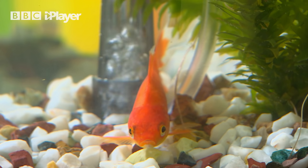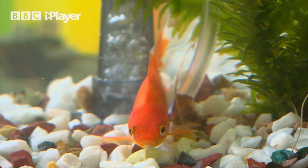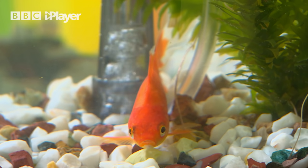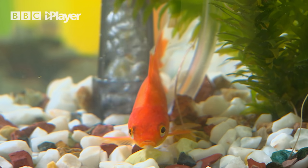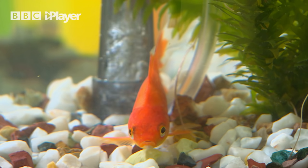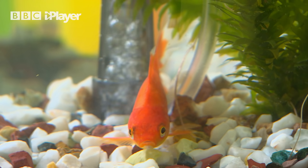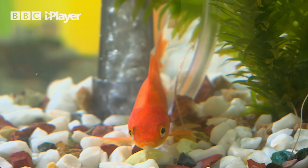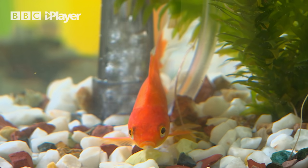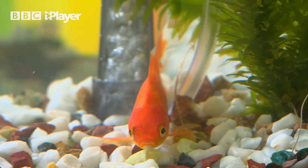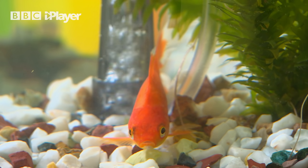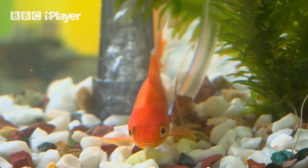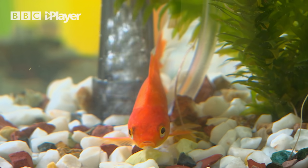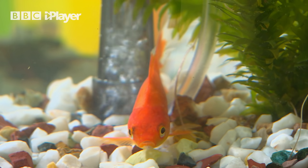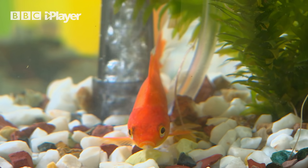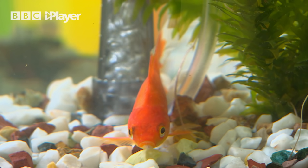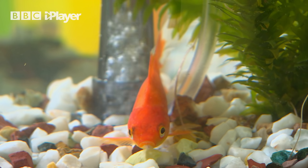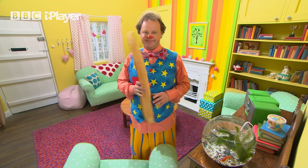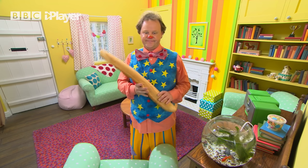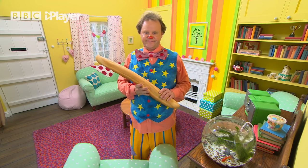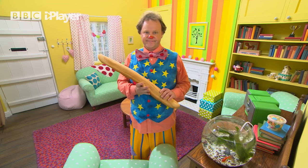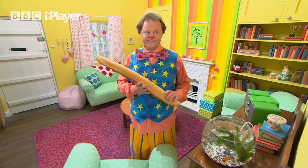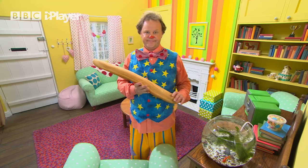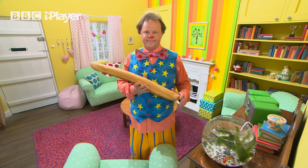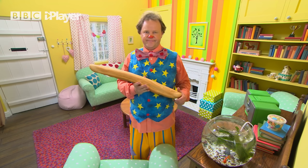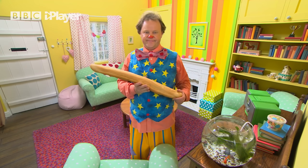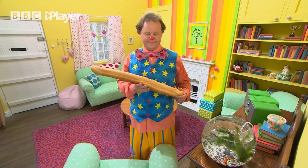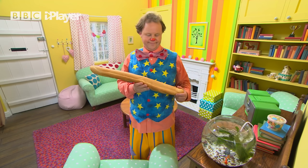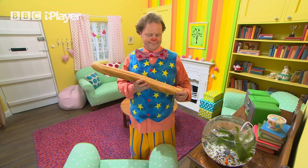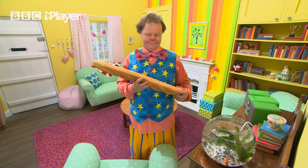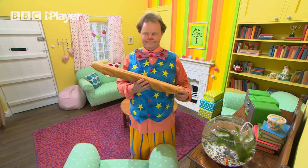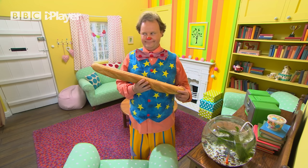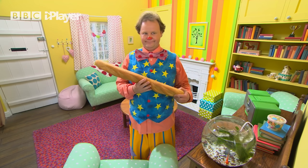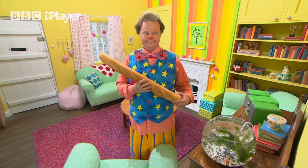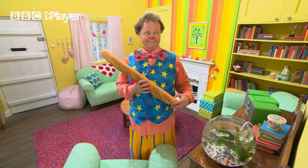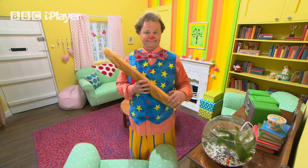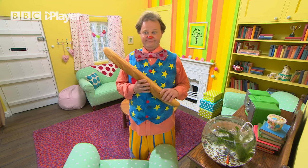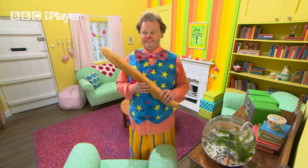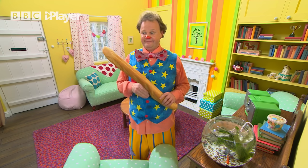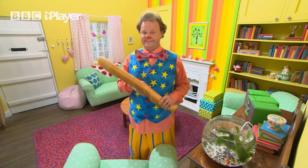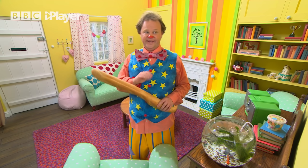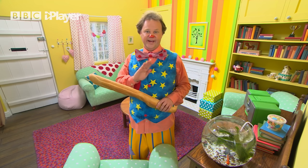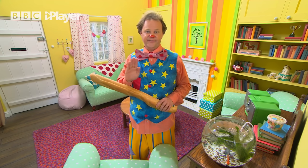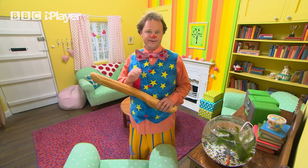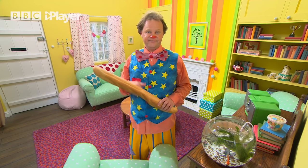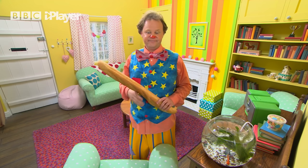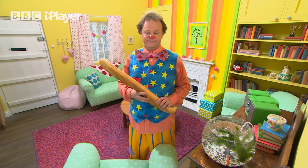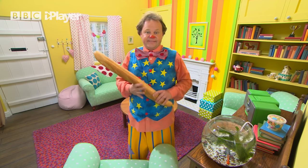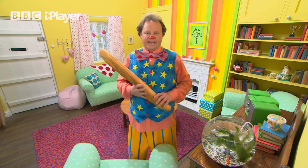You don't eat bread, do you, fish? Mr. Tumble, do fish eat bread? No.